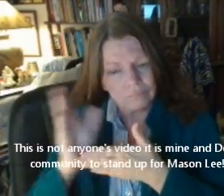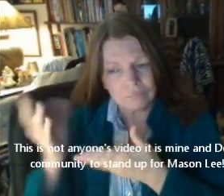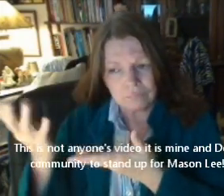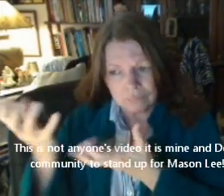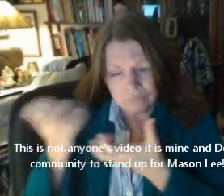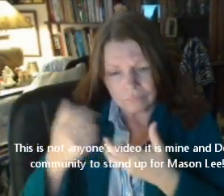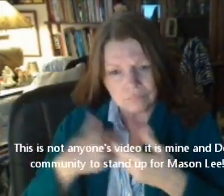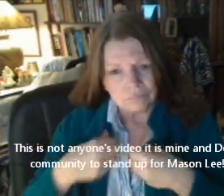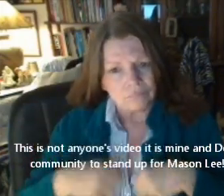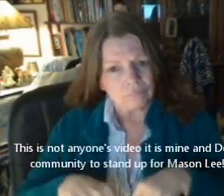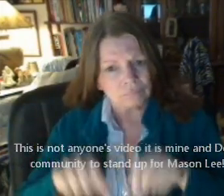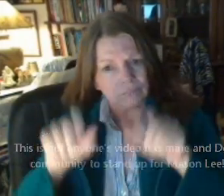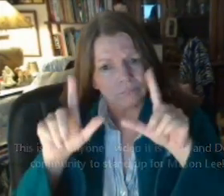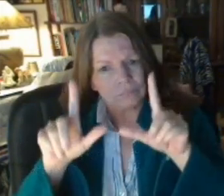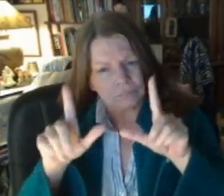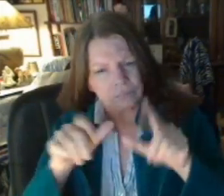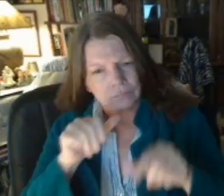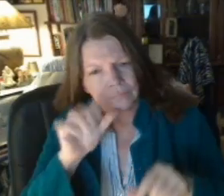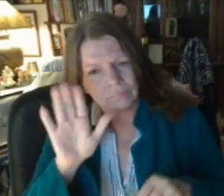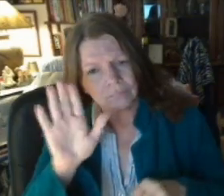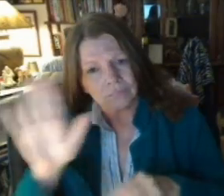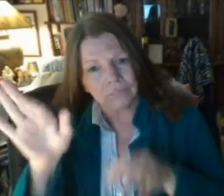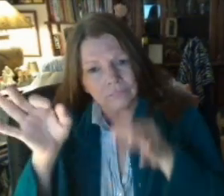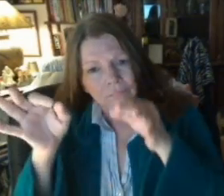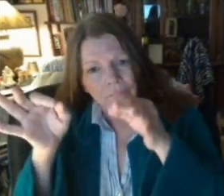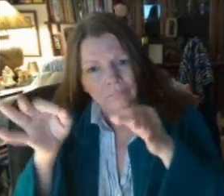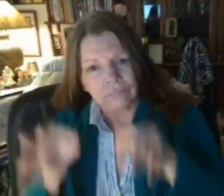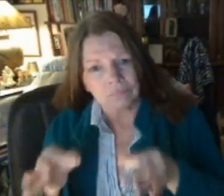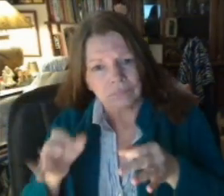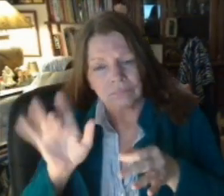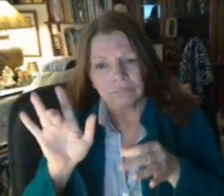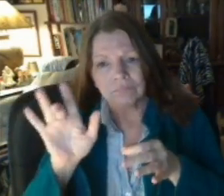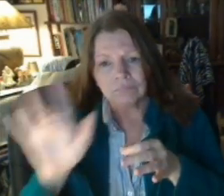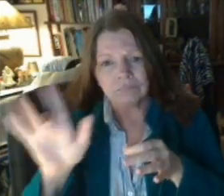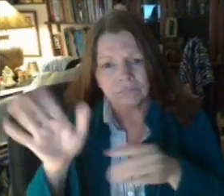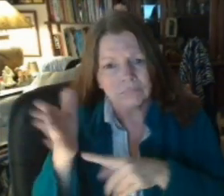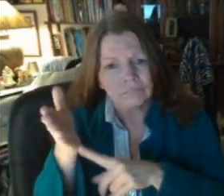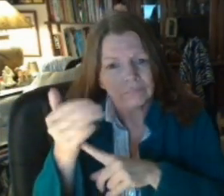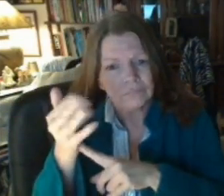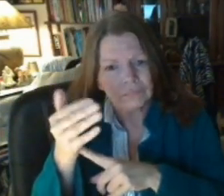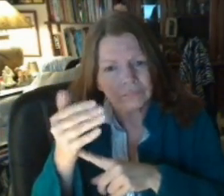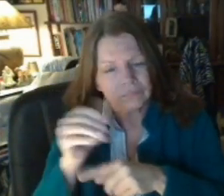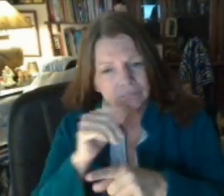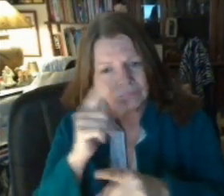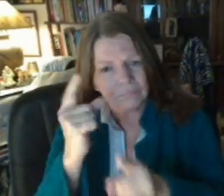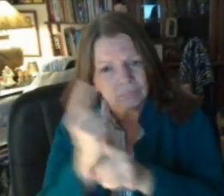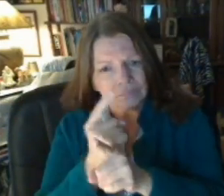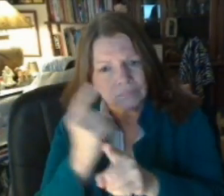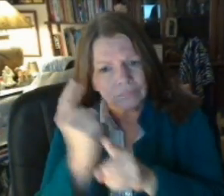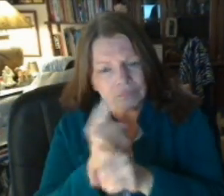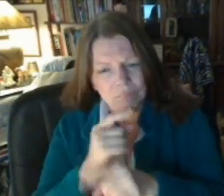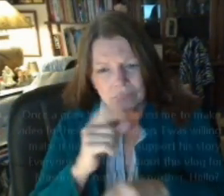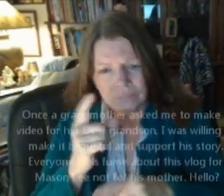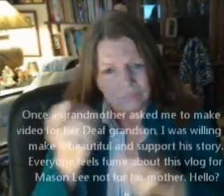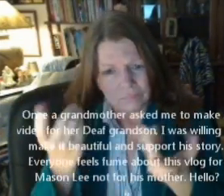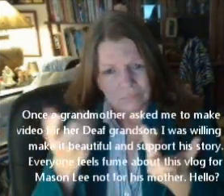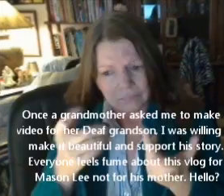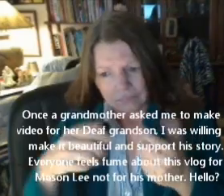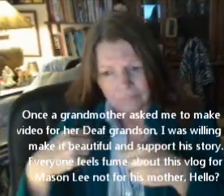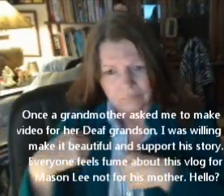All the apps are grabbing it as well. Simple fun posts by you could end up costing you your dream job, your health